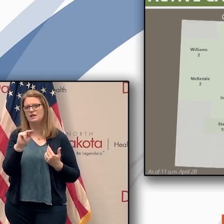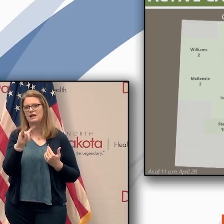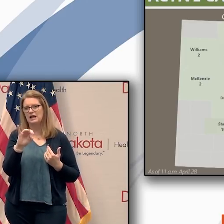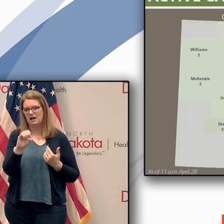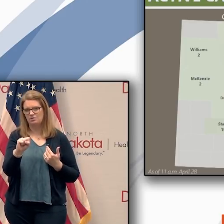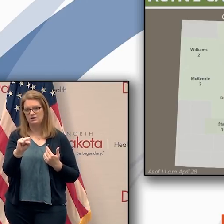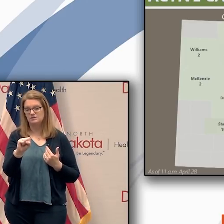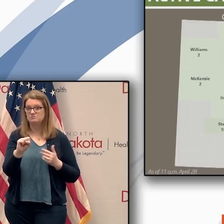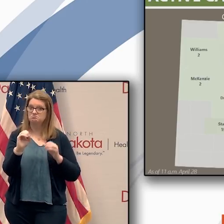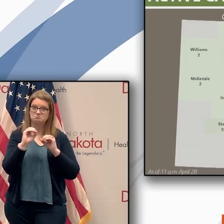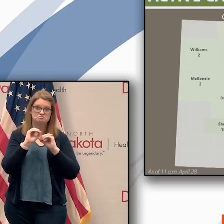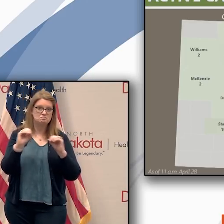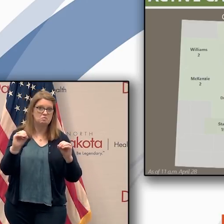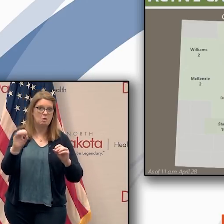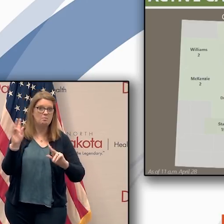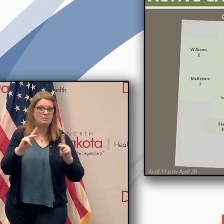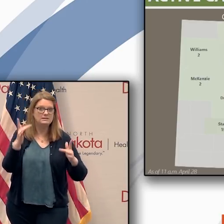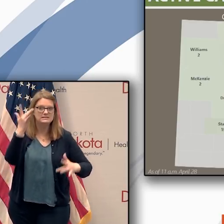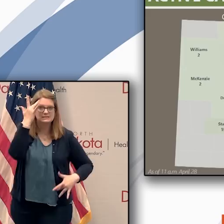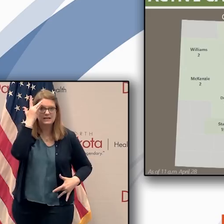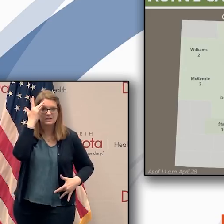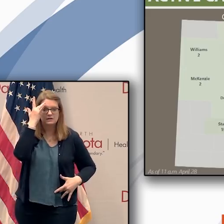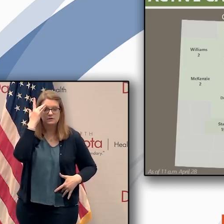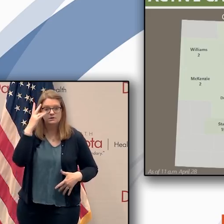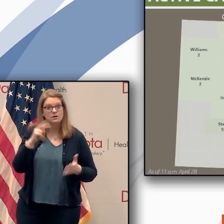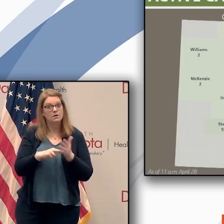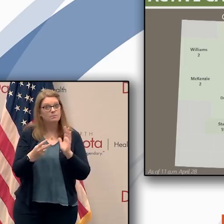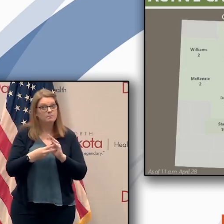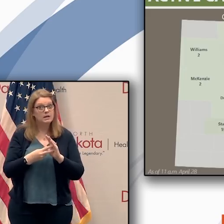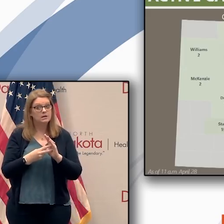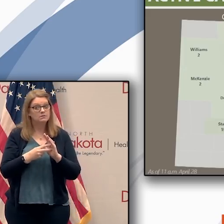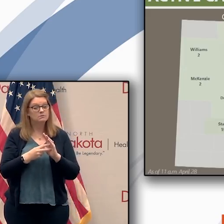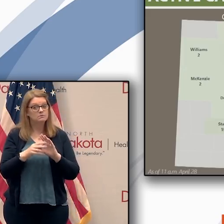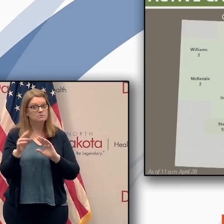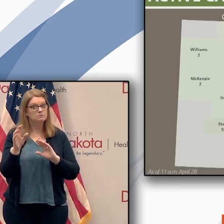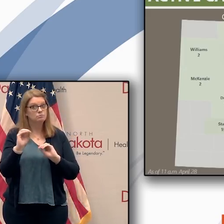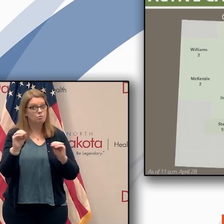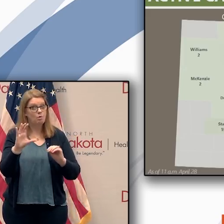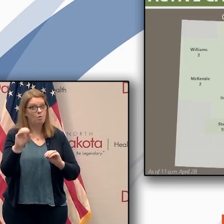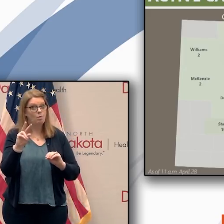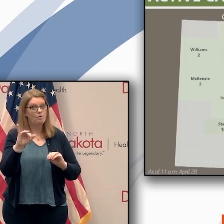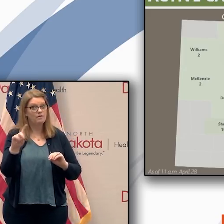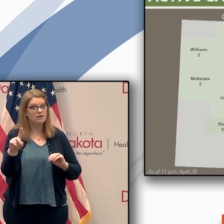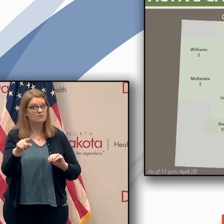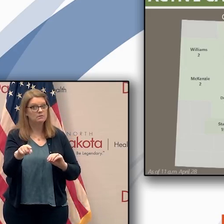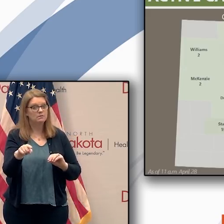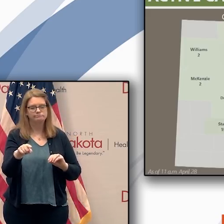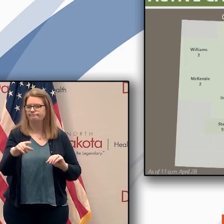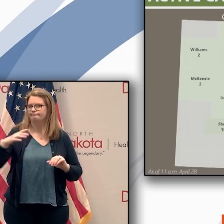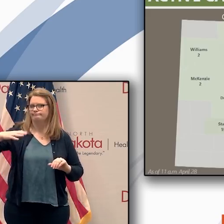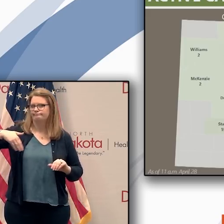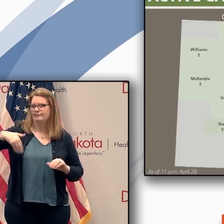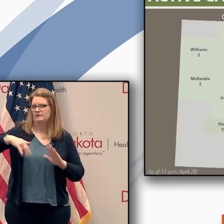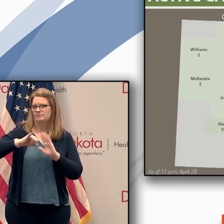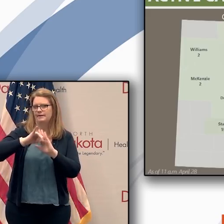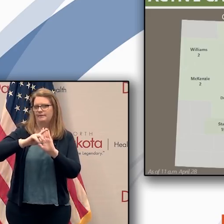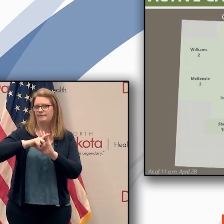now currently don't have an active case. That doesn't mean that there isn't COVID there. It's just that it hasn't been identified and not